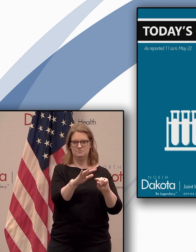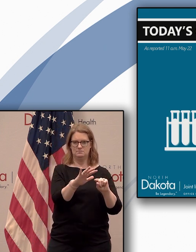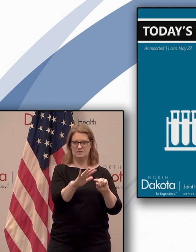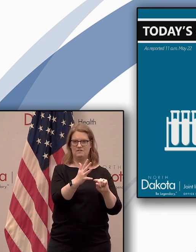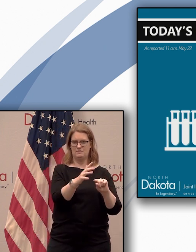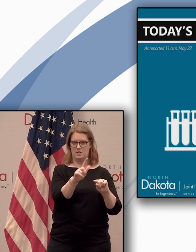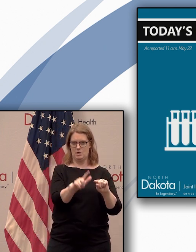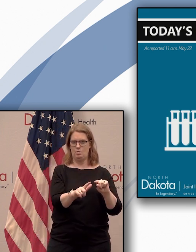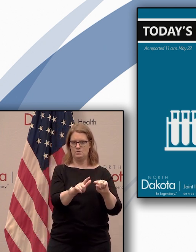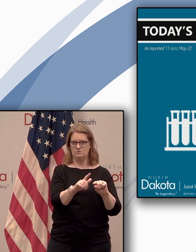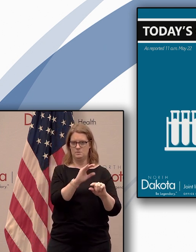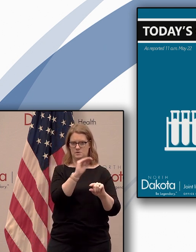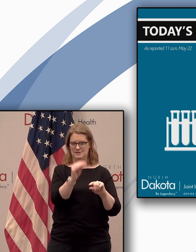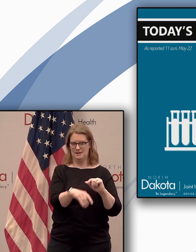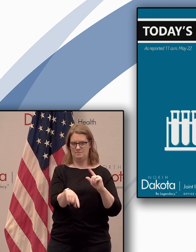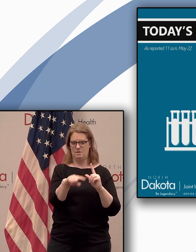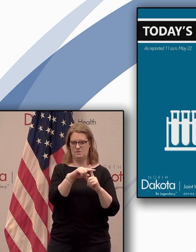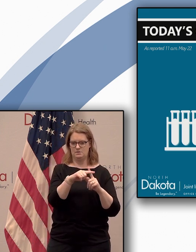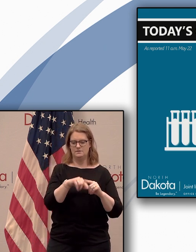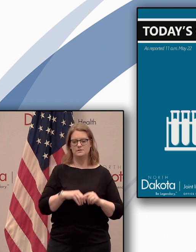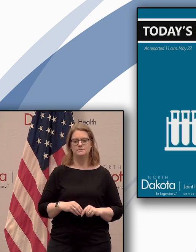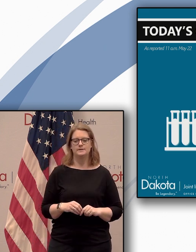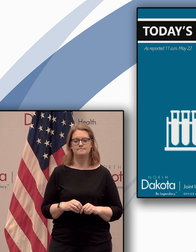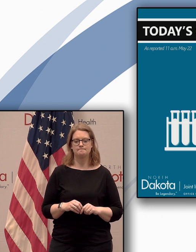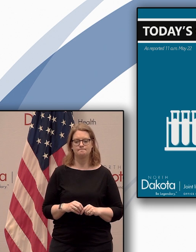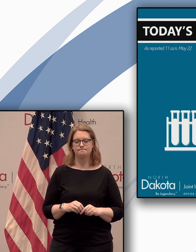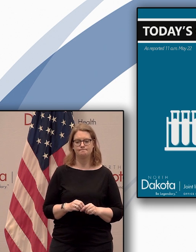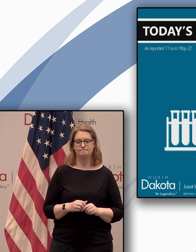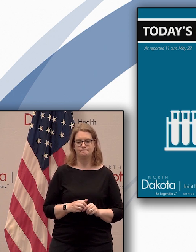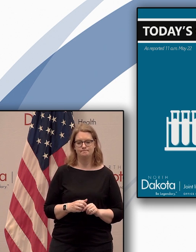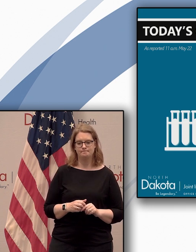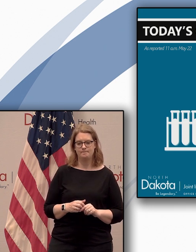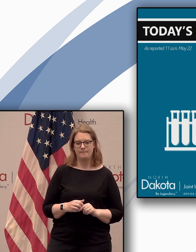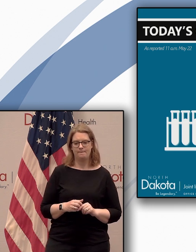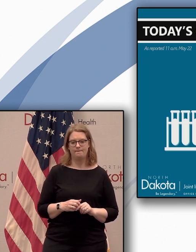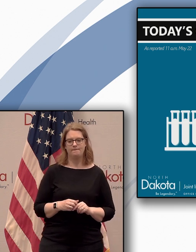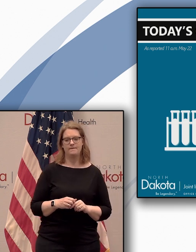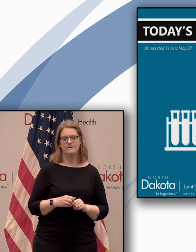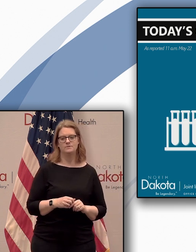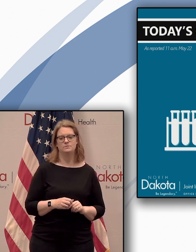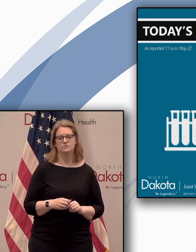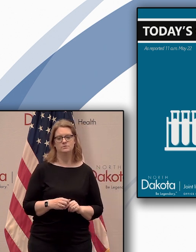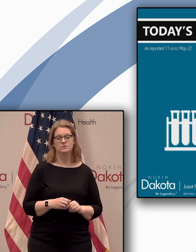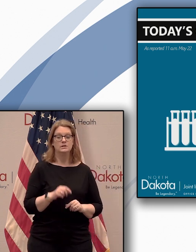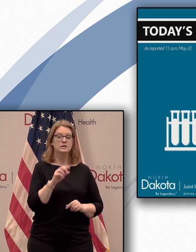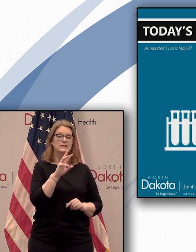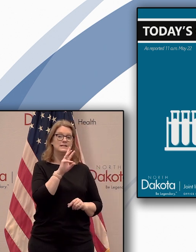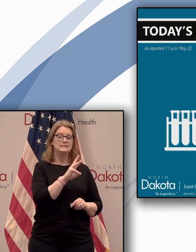in the nation. We have also completed